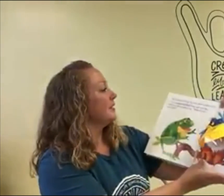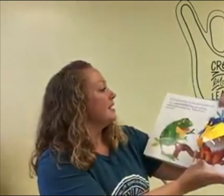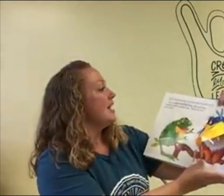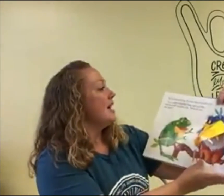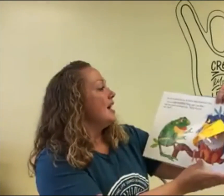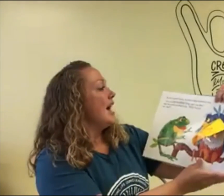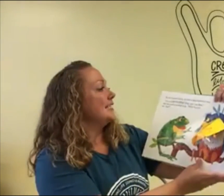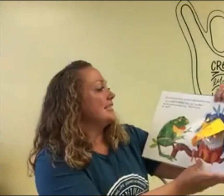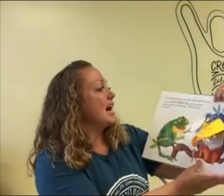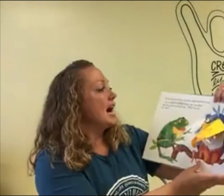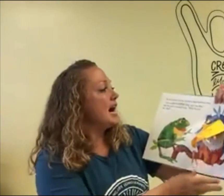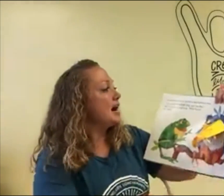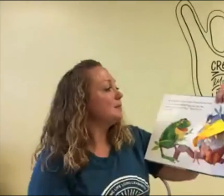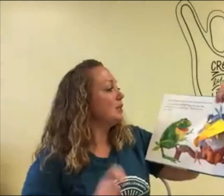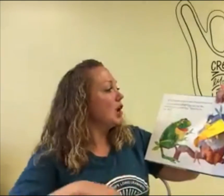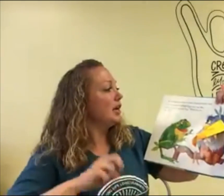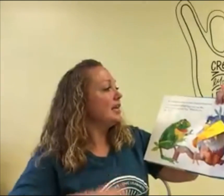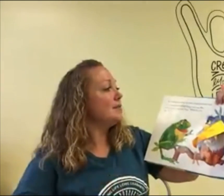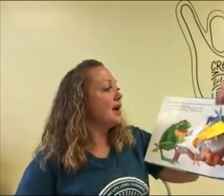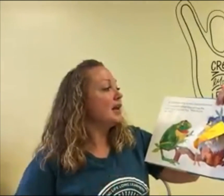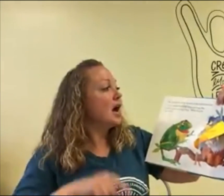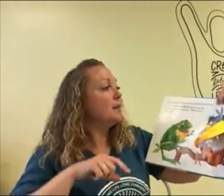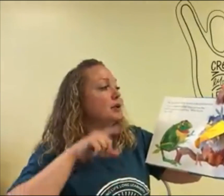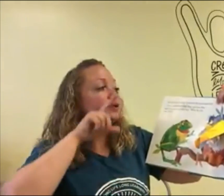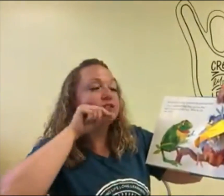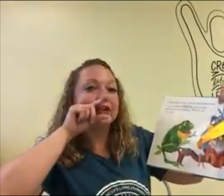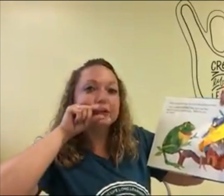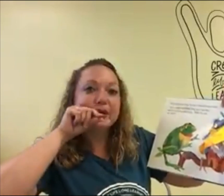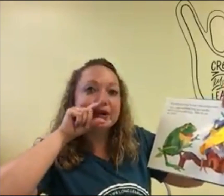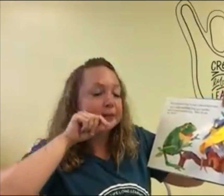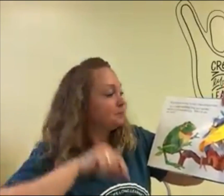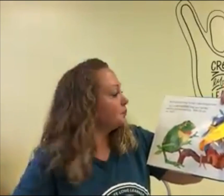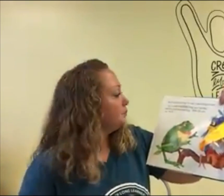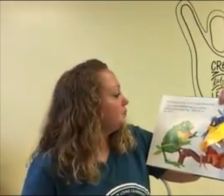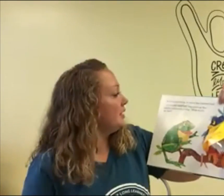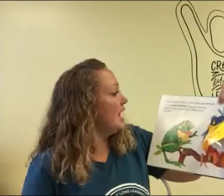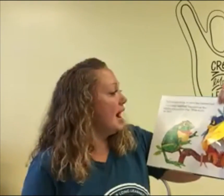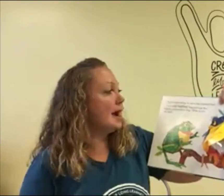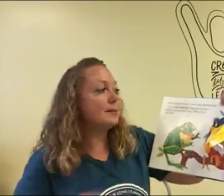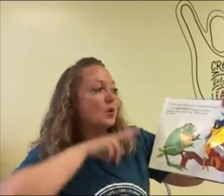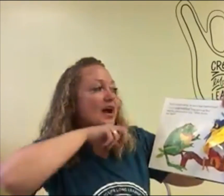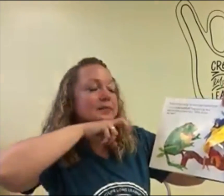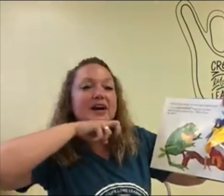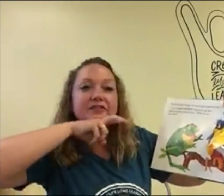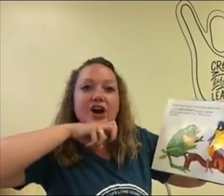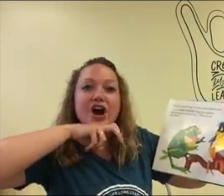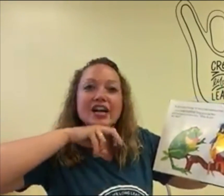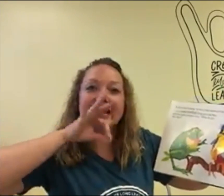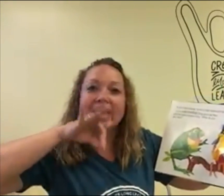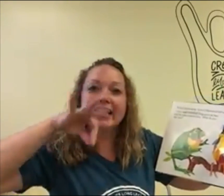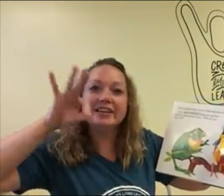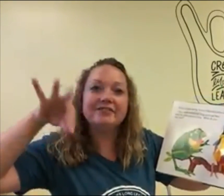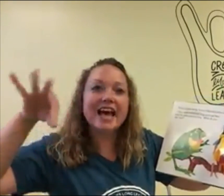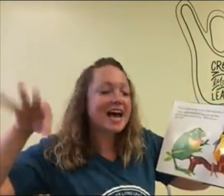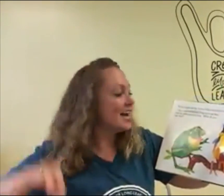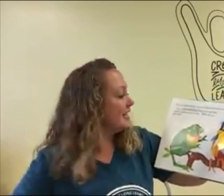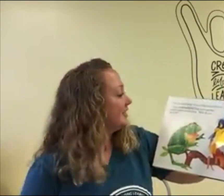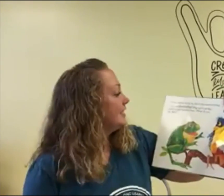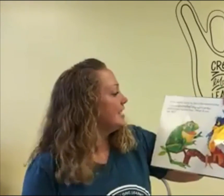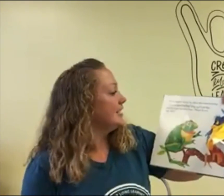As he hopped along, he met a blue feathered bird. I'm a wide mouth frog and I eat flies, said the wide